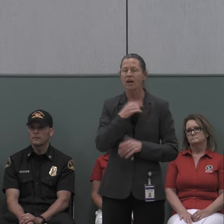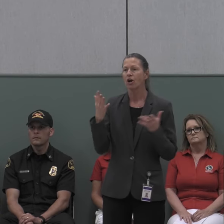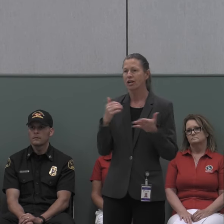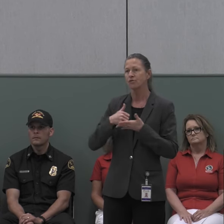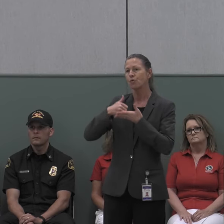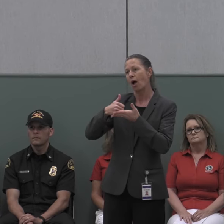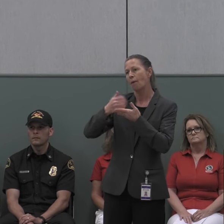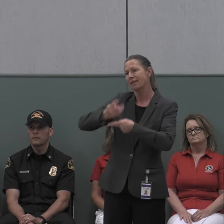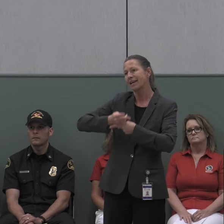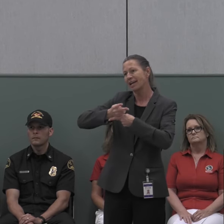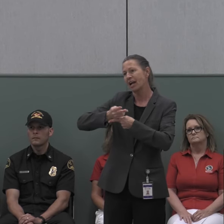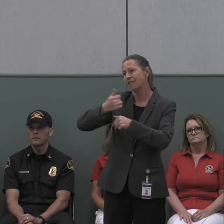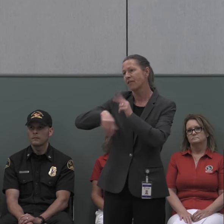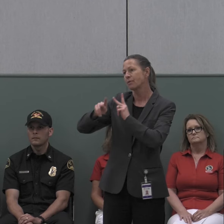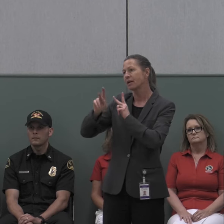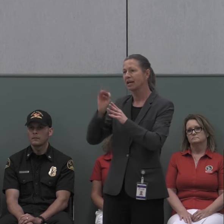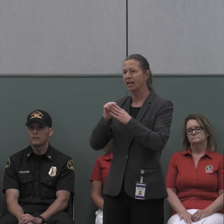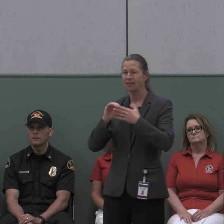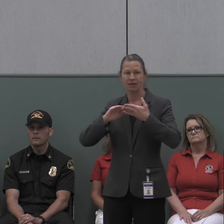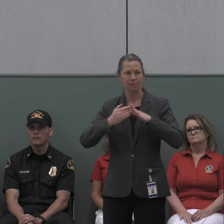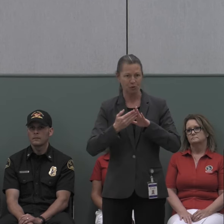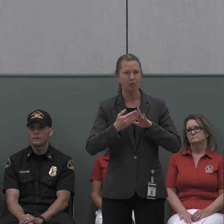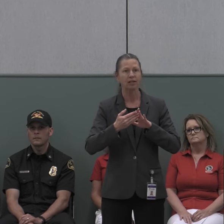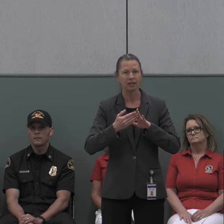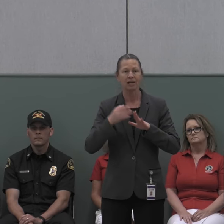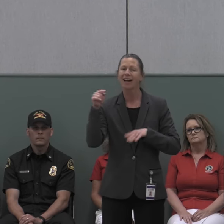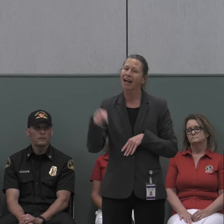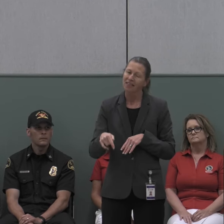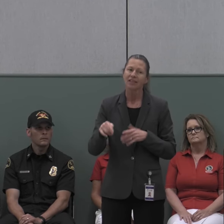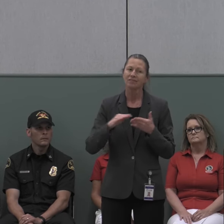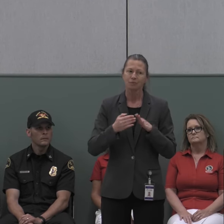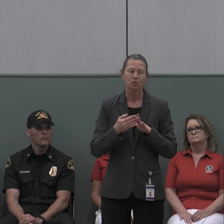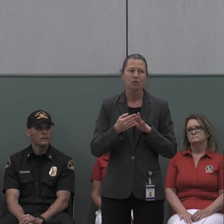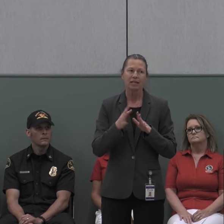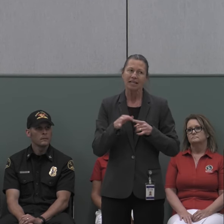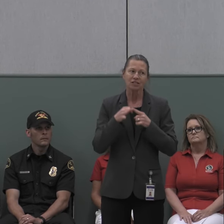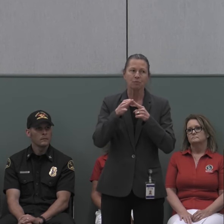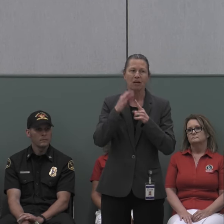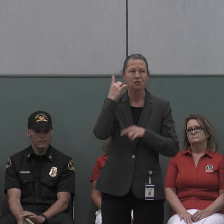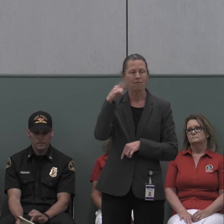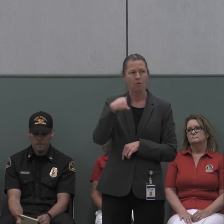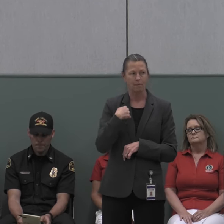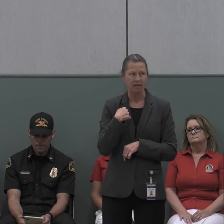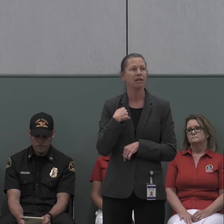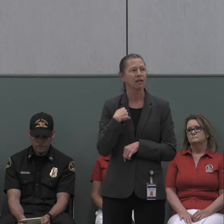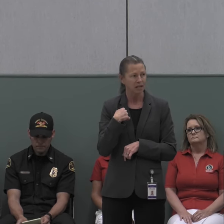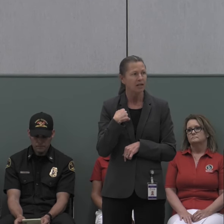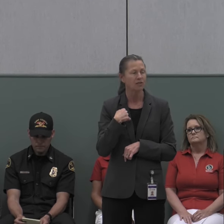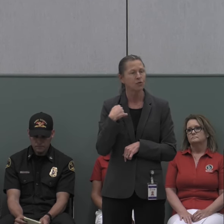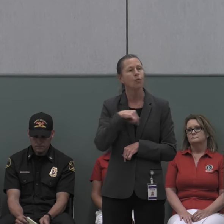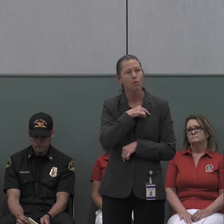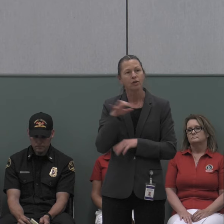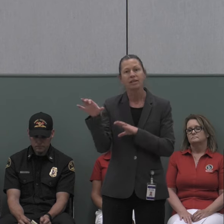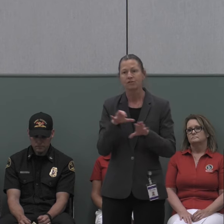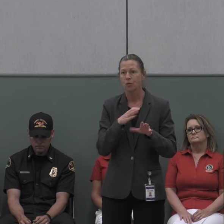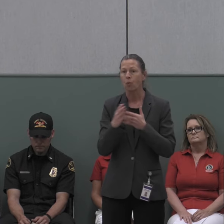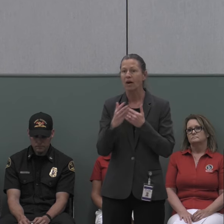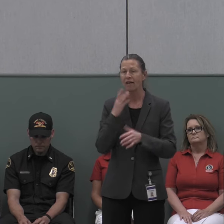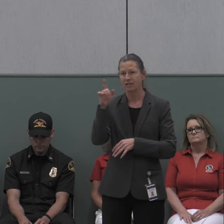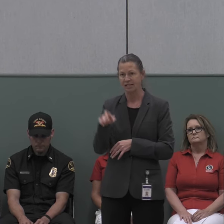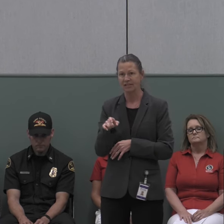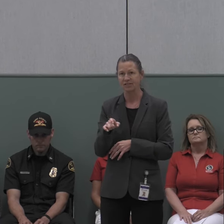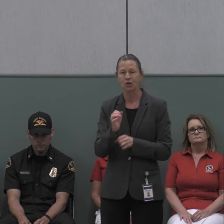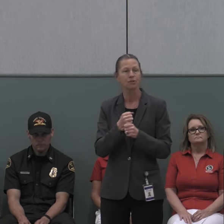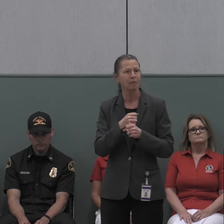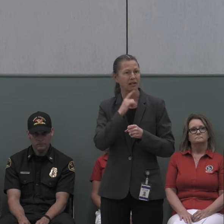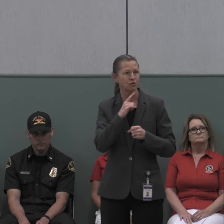in this community. This community is a very special place to me. And so we will do whatever is necessary to make sure this community is rebuilt